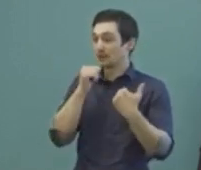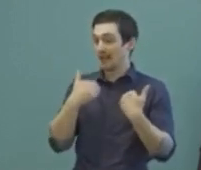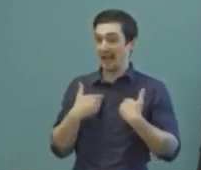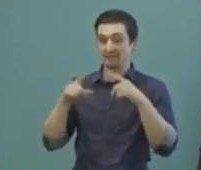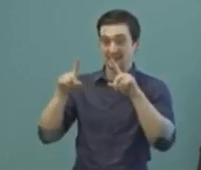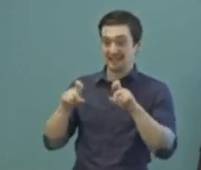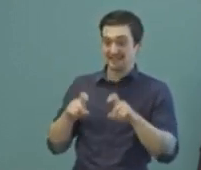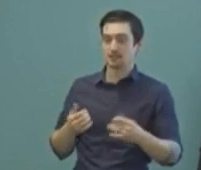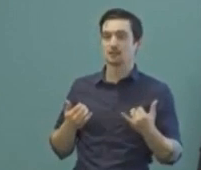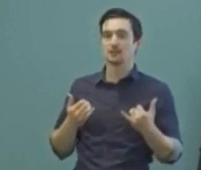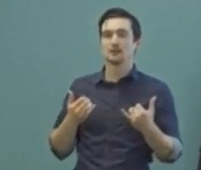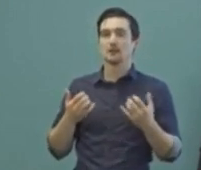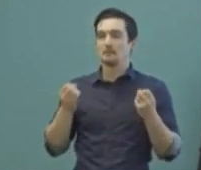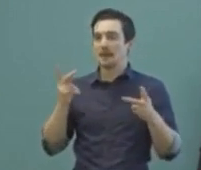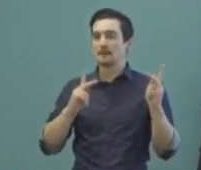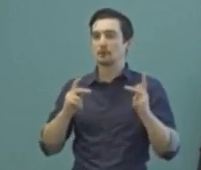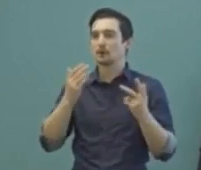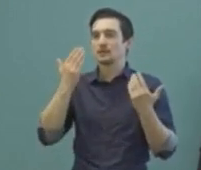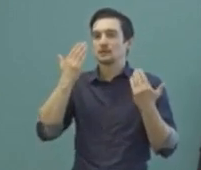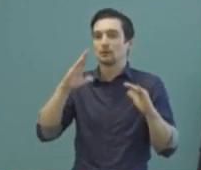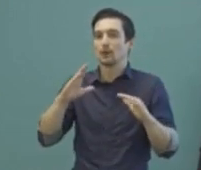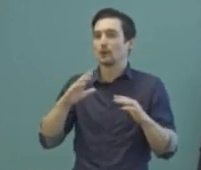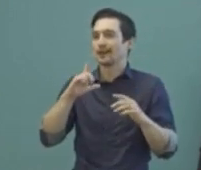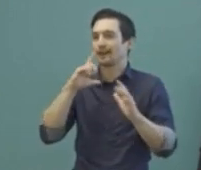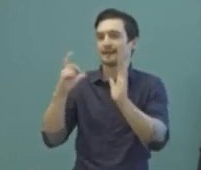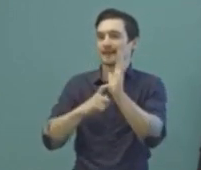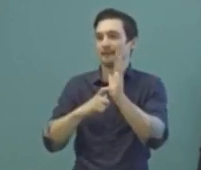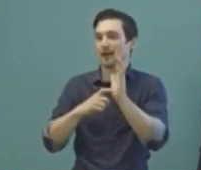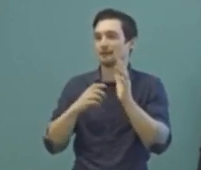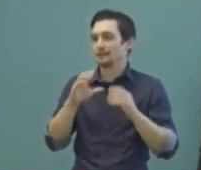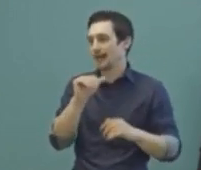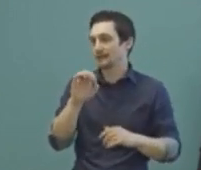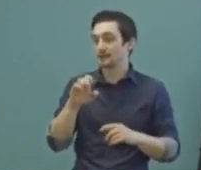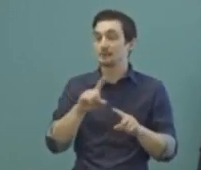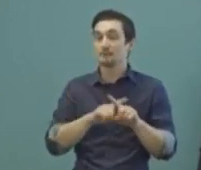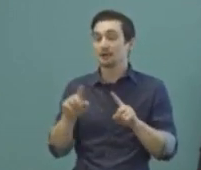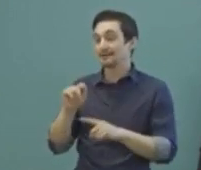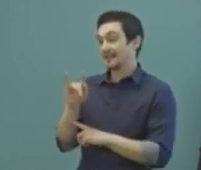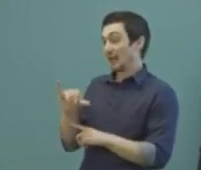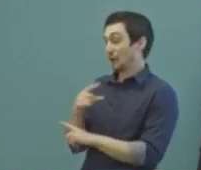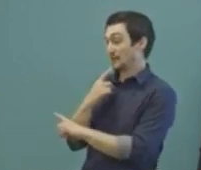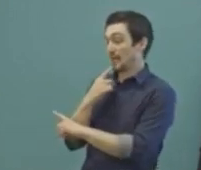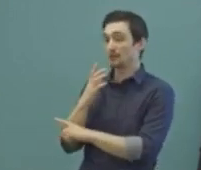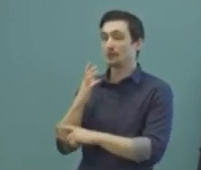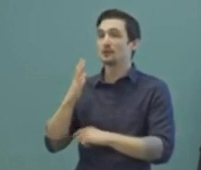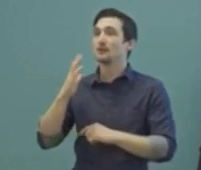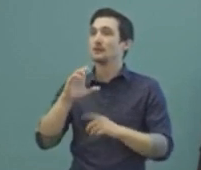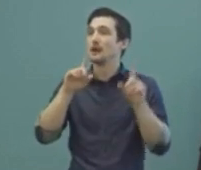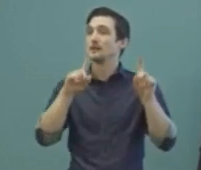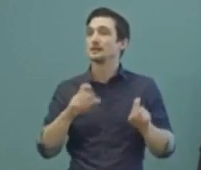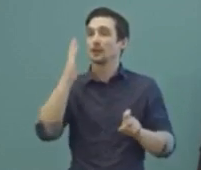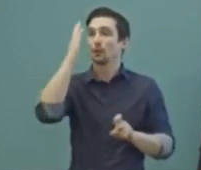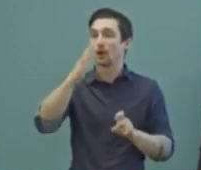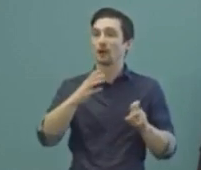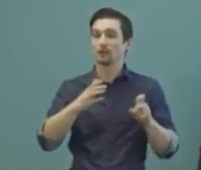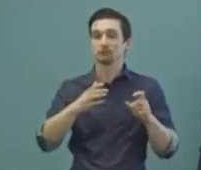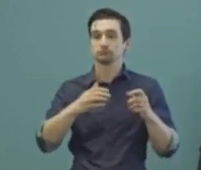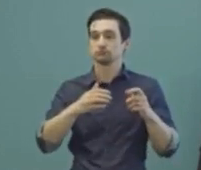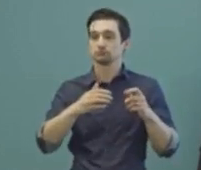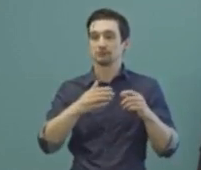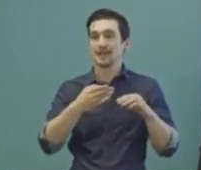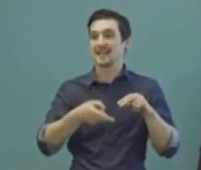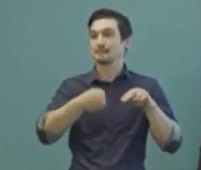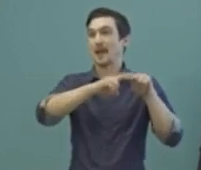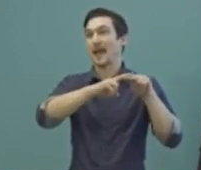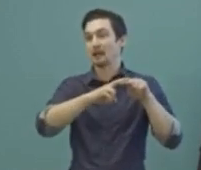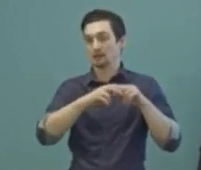in identifying cases. But we hope, as Terry mentioned, testing will expand in the near future. We are gearing up for being